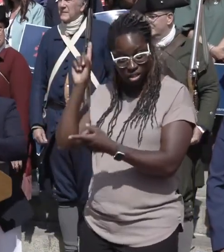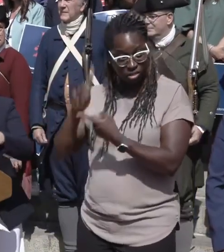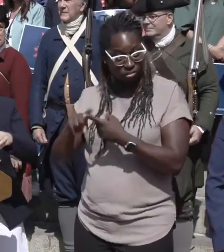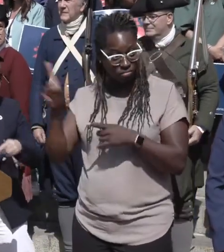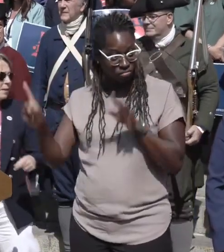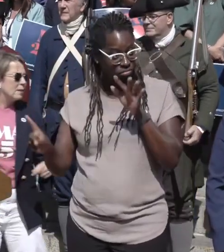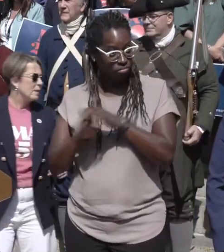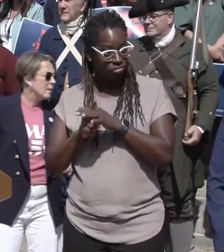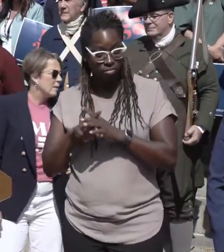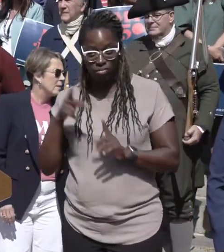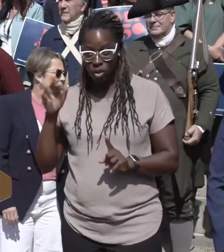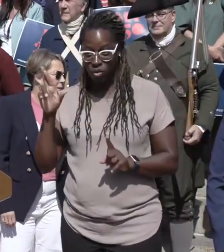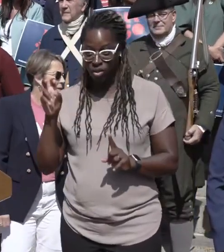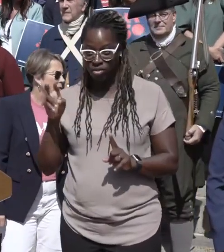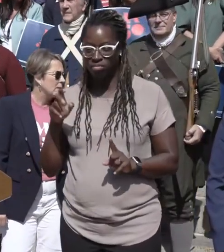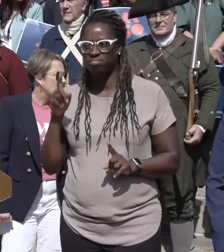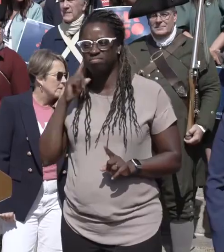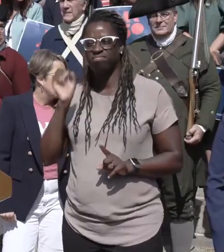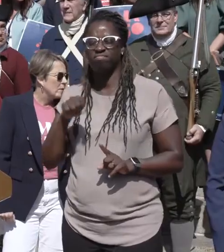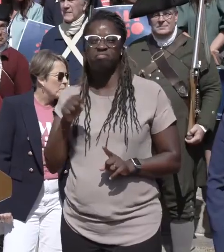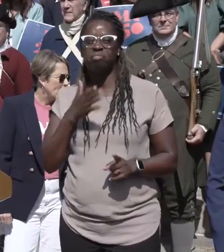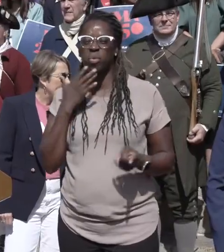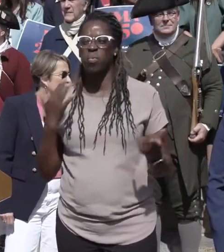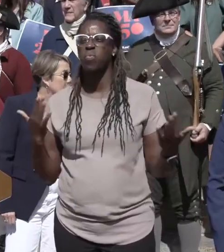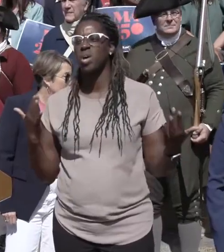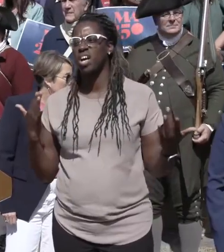I think that's right.